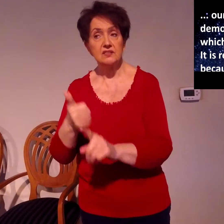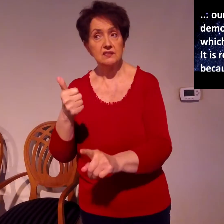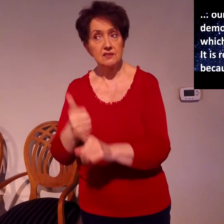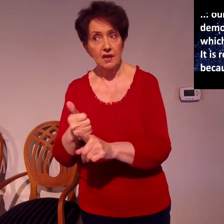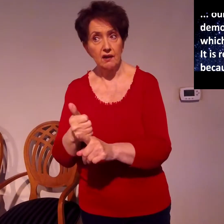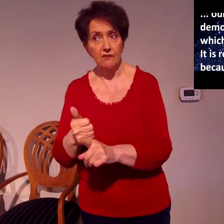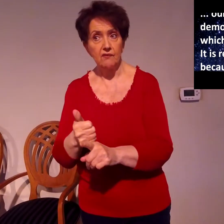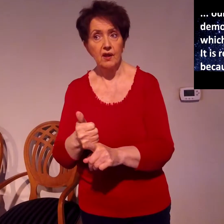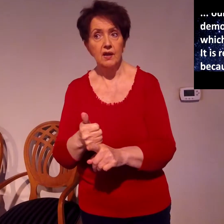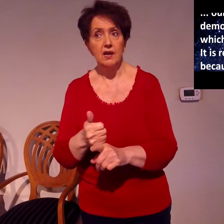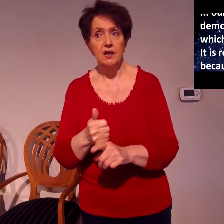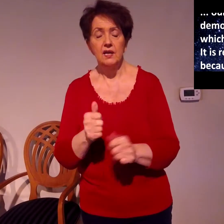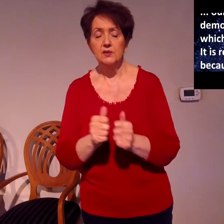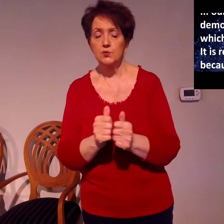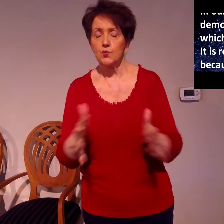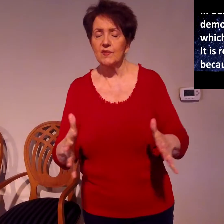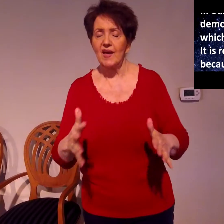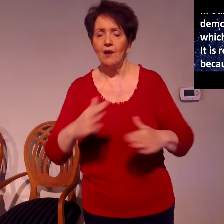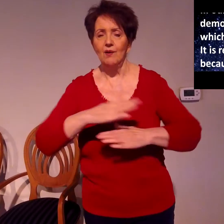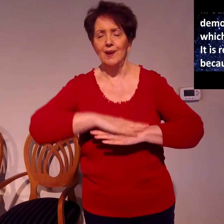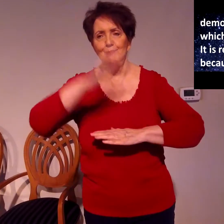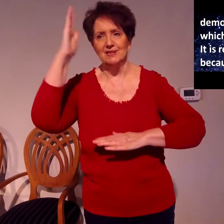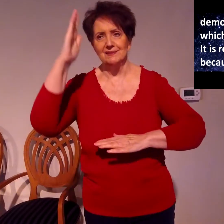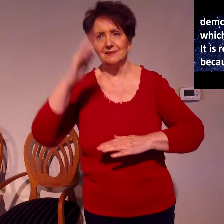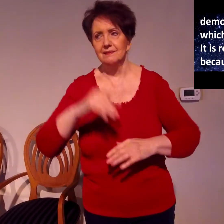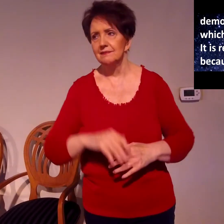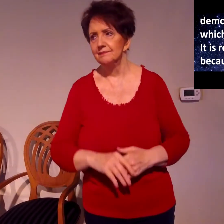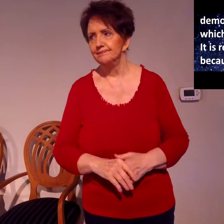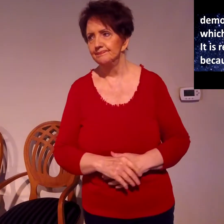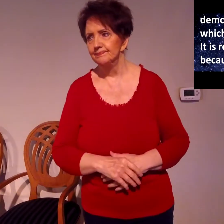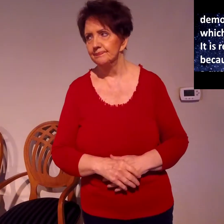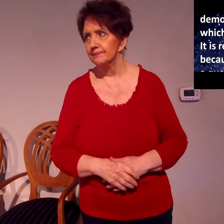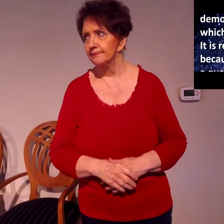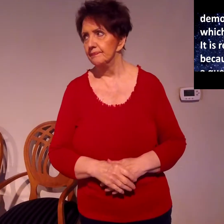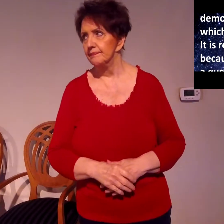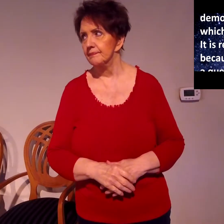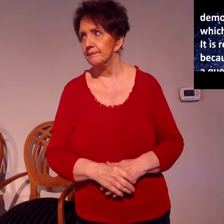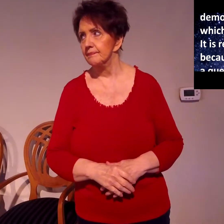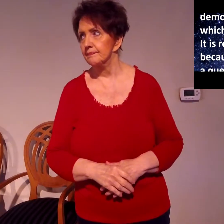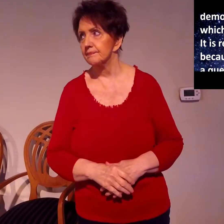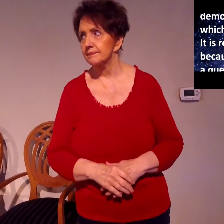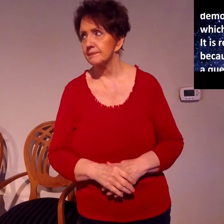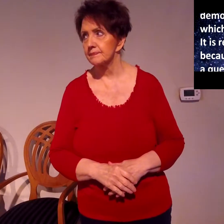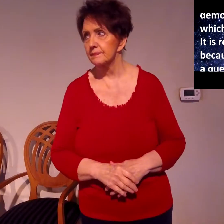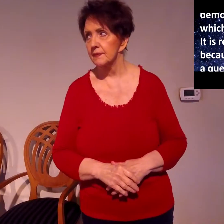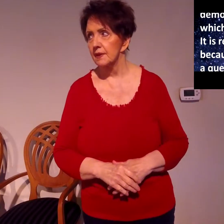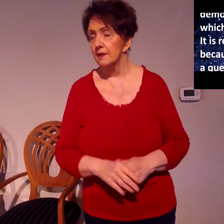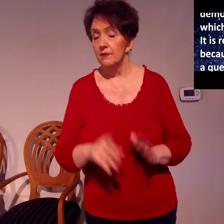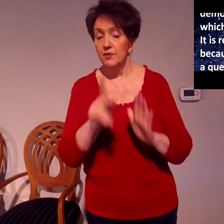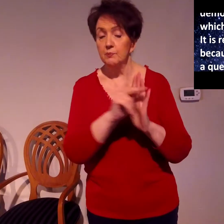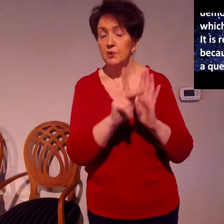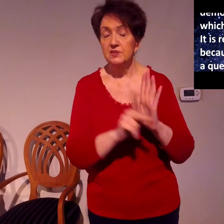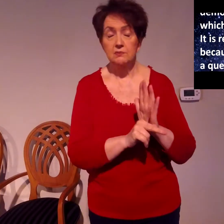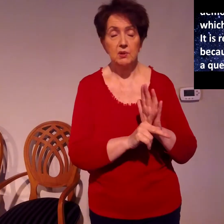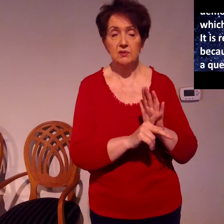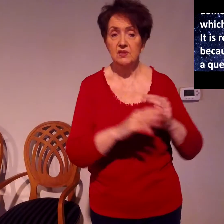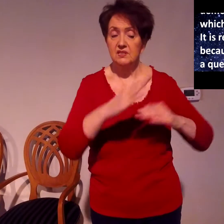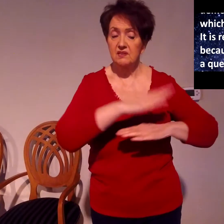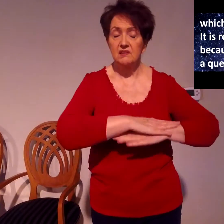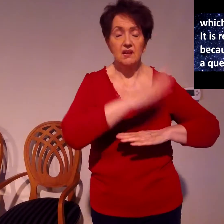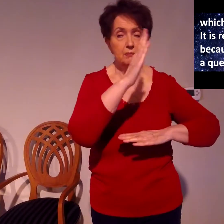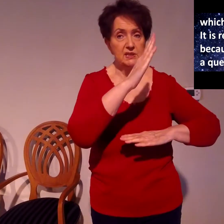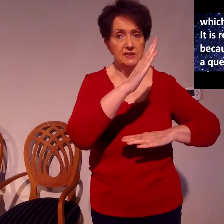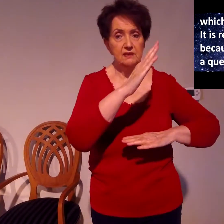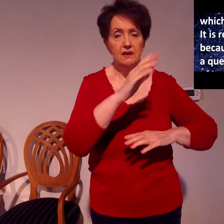is without limit. So the principle doesn't have limit, but we at times put a limit on it.